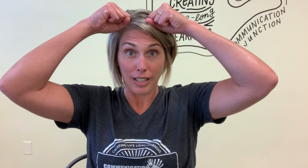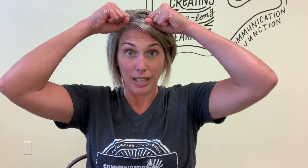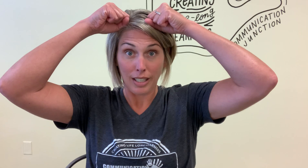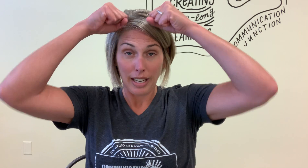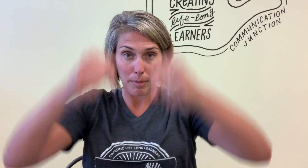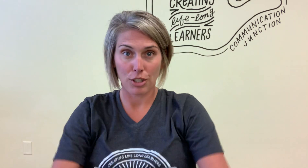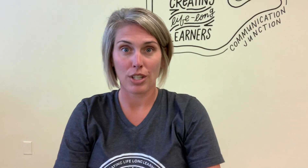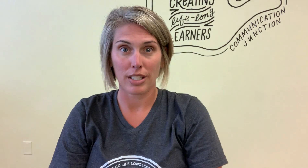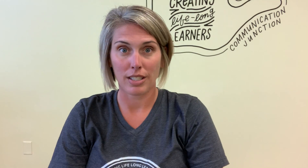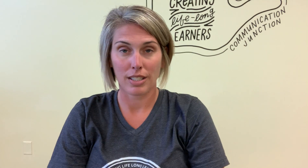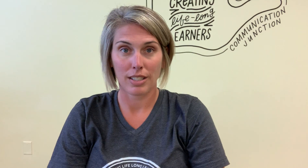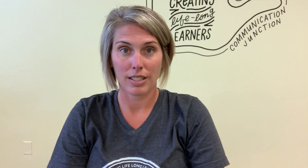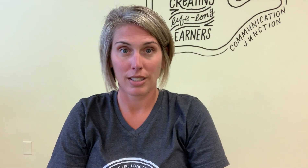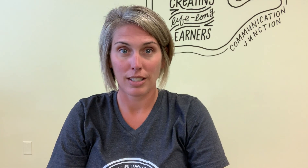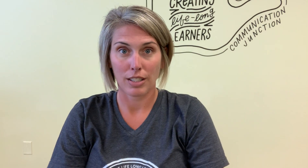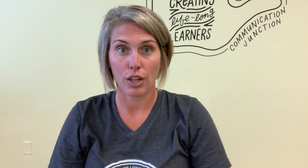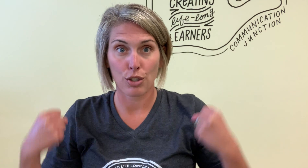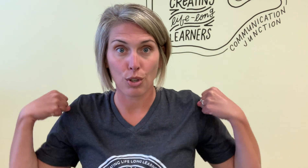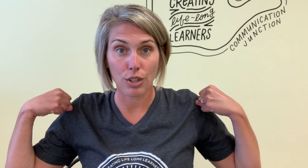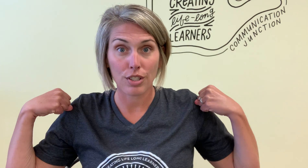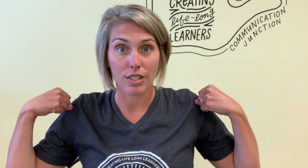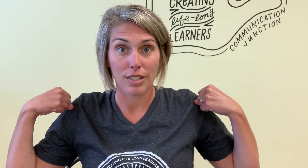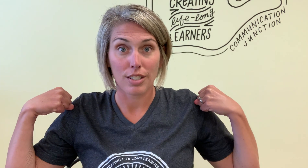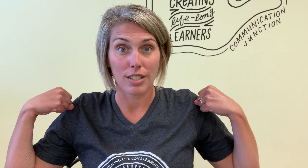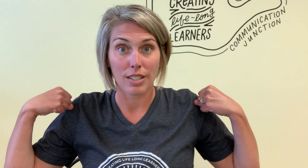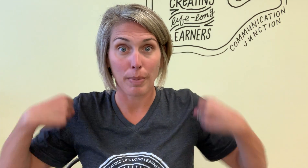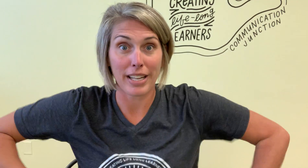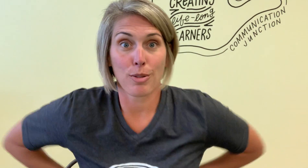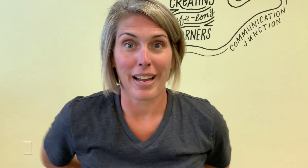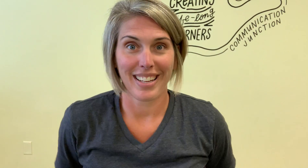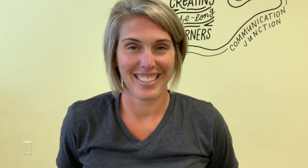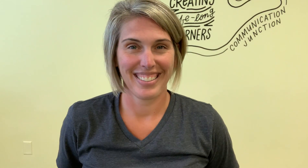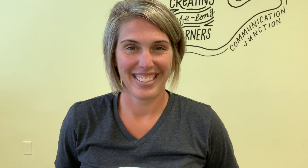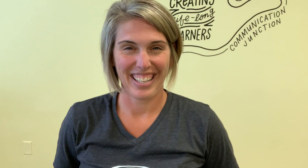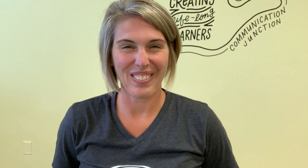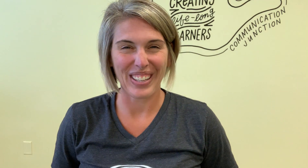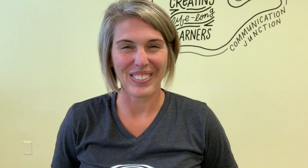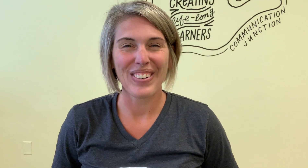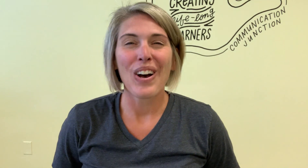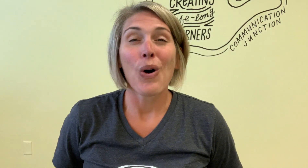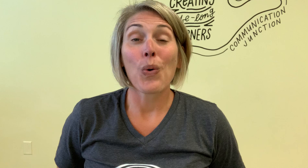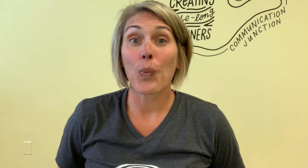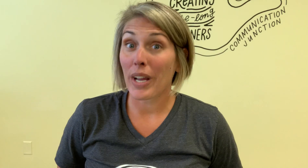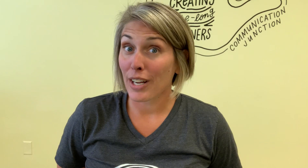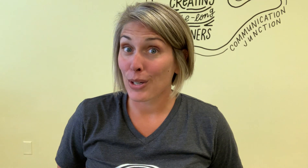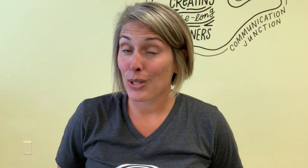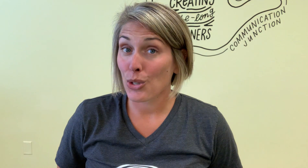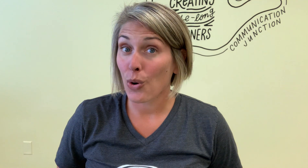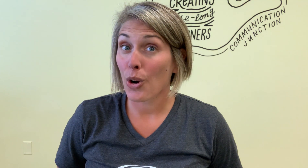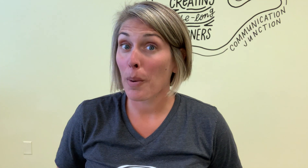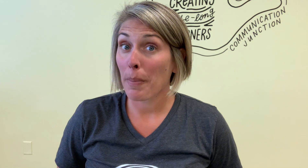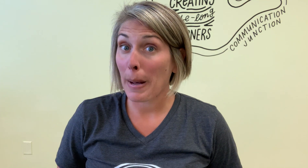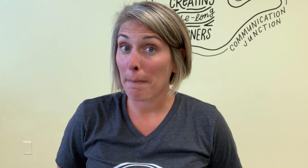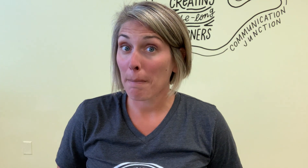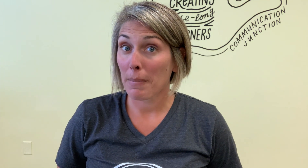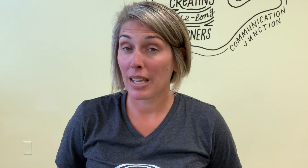How about your knees? On your shoulders? Behind your back. Here we go. Where's your